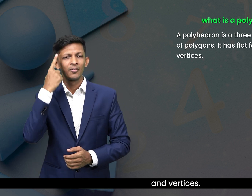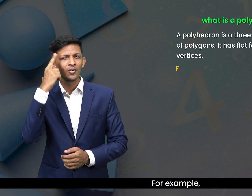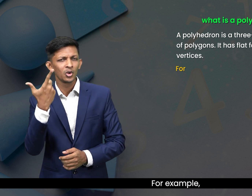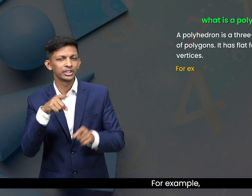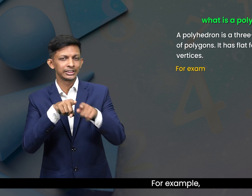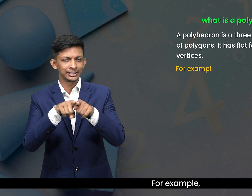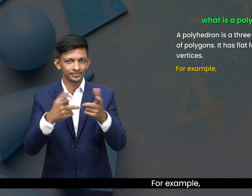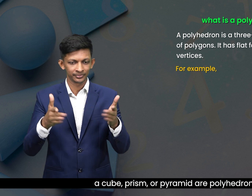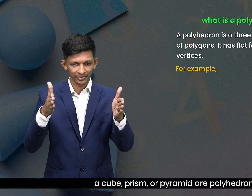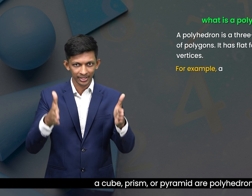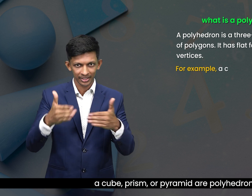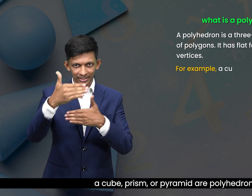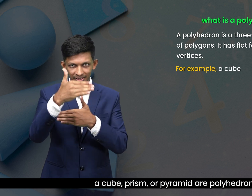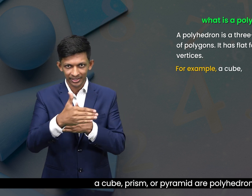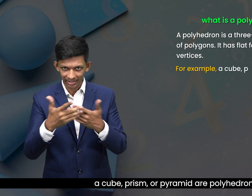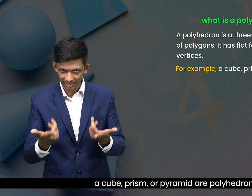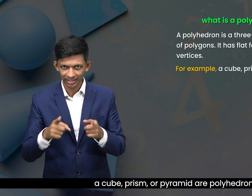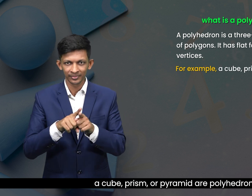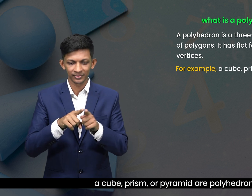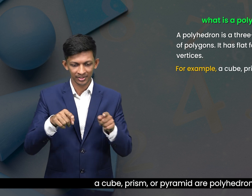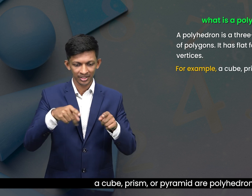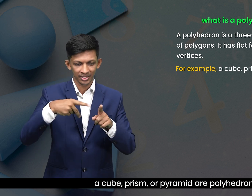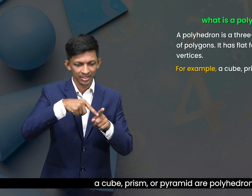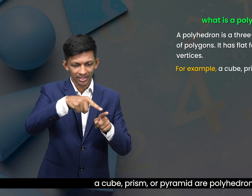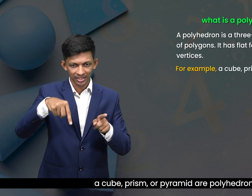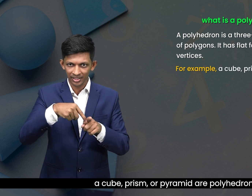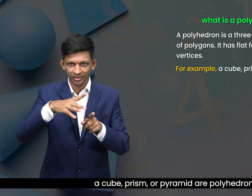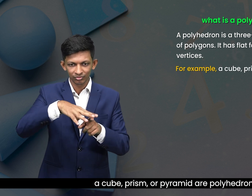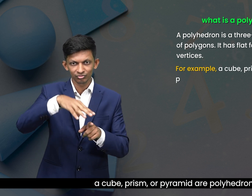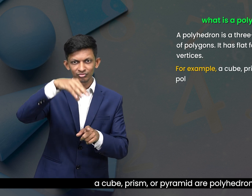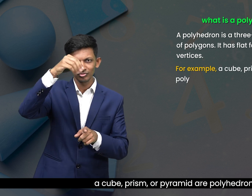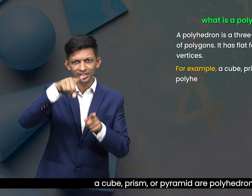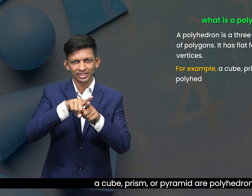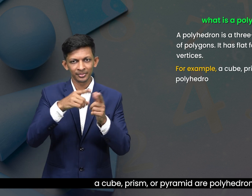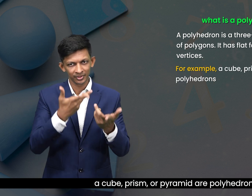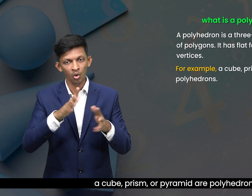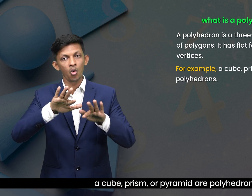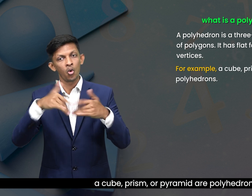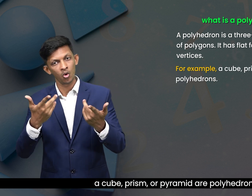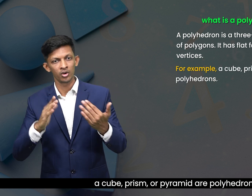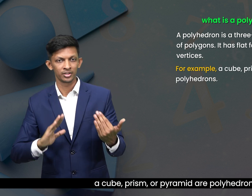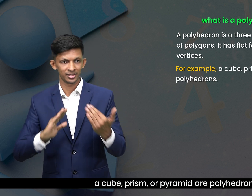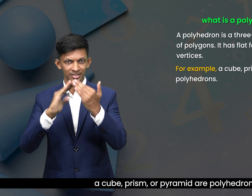For example, a cube, prism or pyramid are polyhedrons.